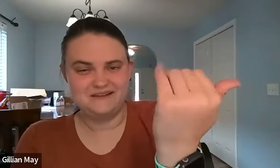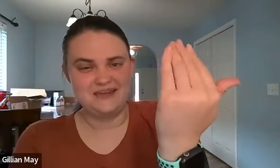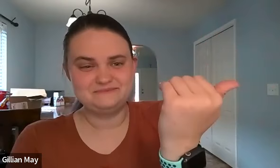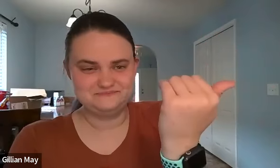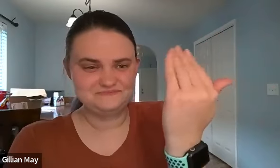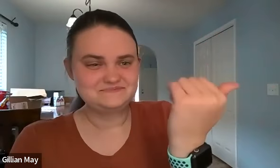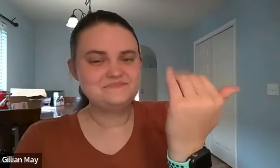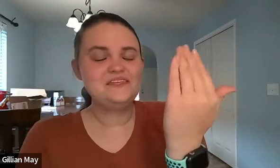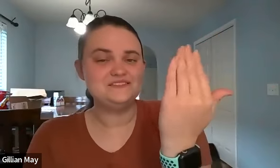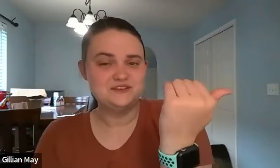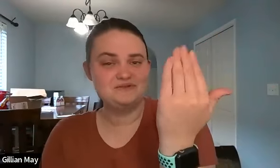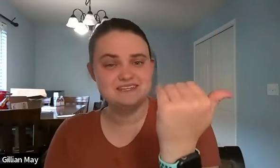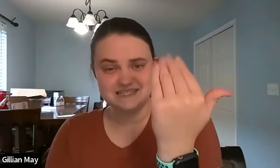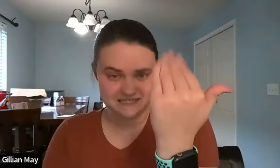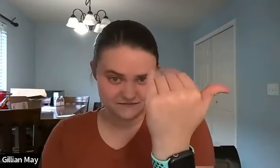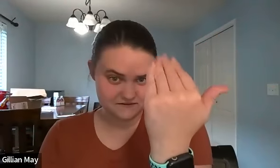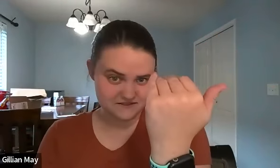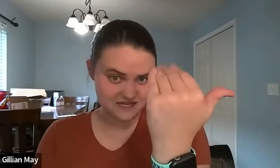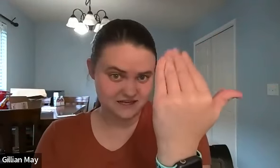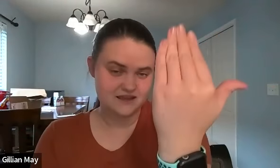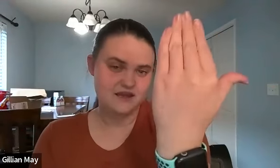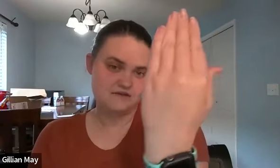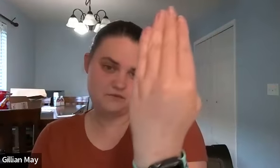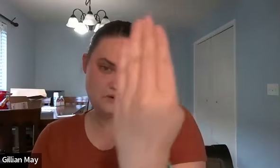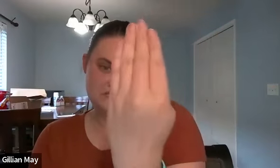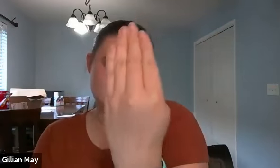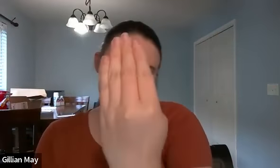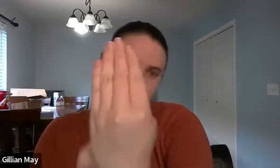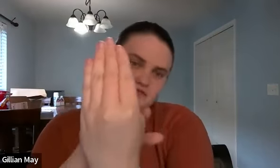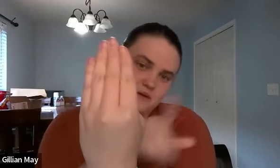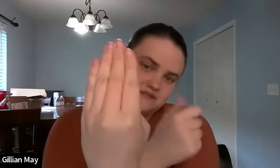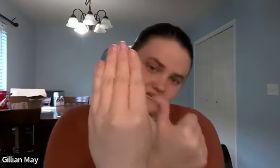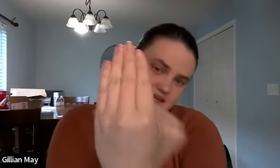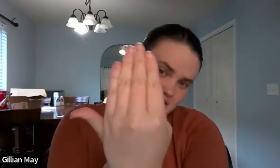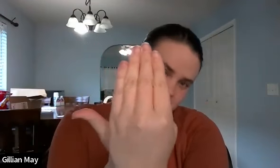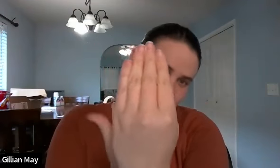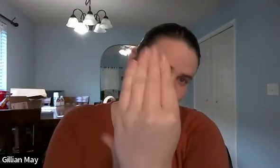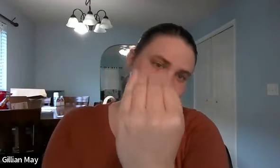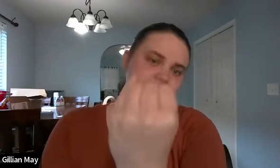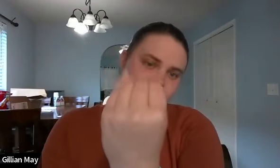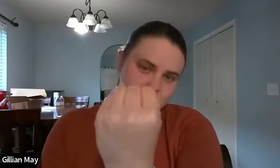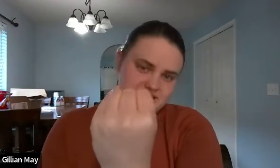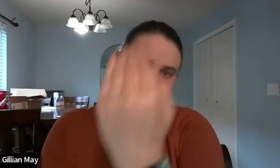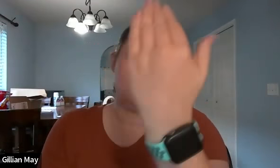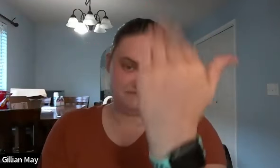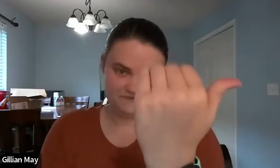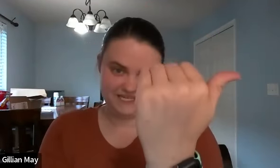Okay. So this is 15. 14 is where the thumb is like hiding. 14,